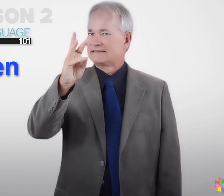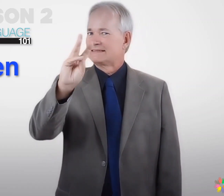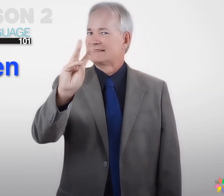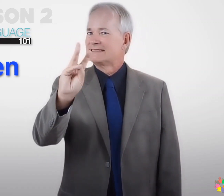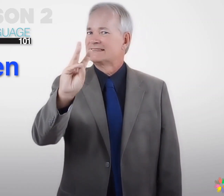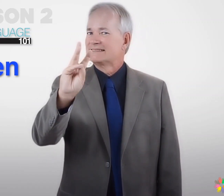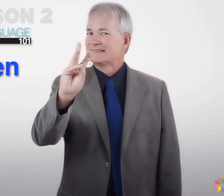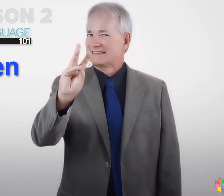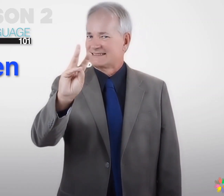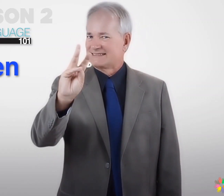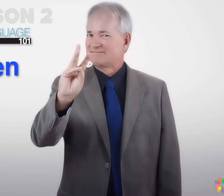16.